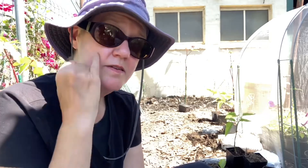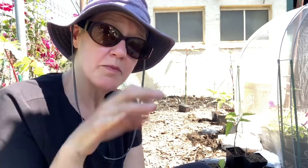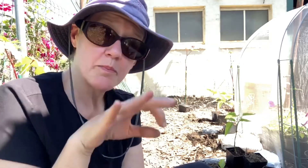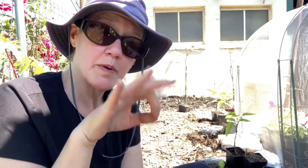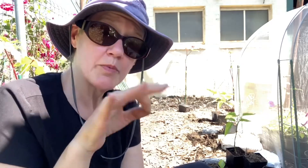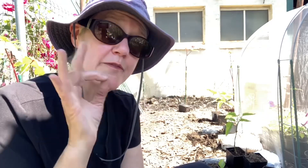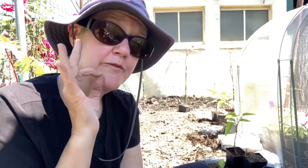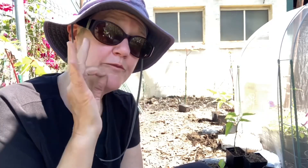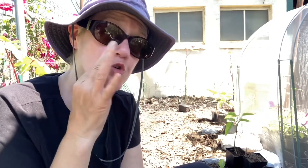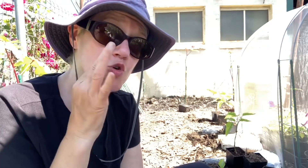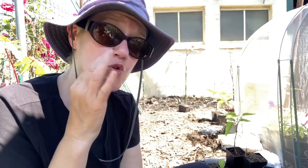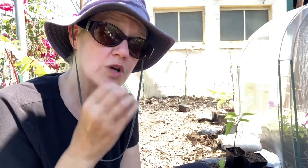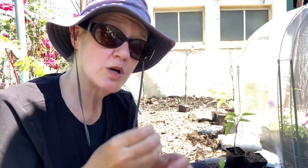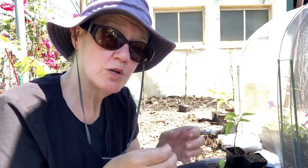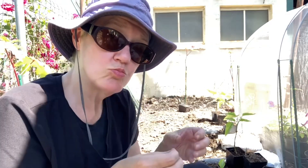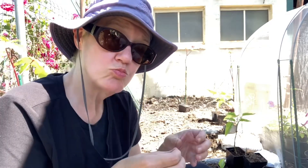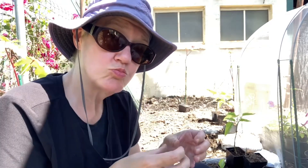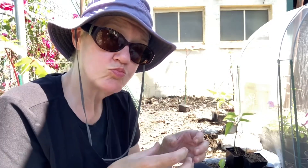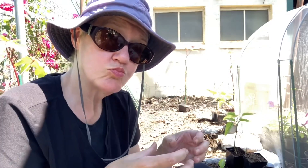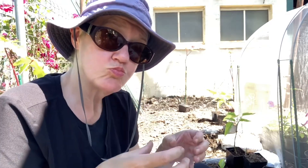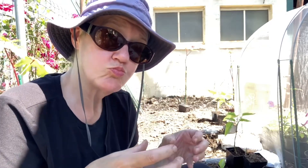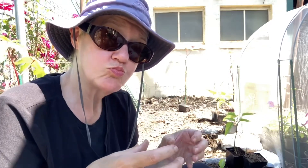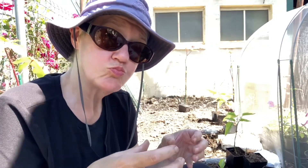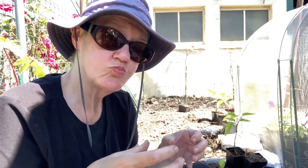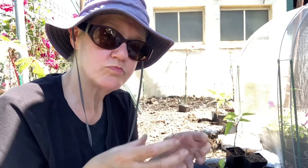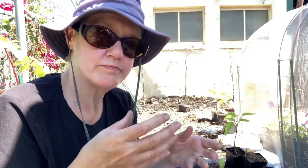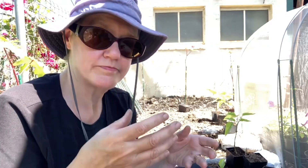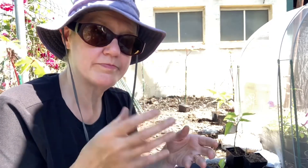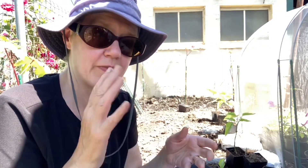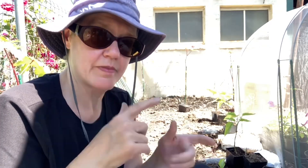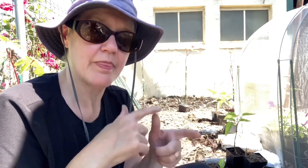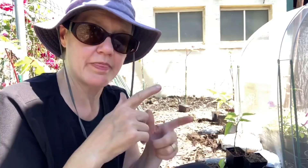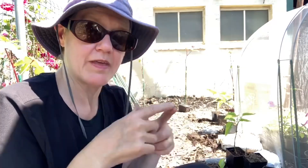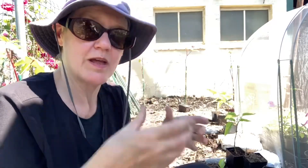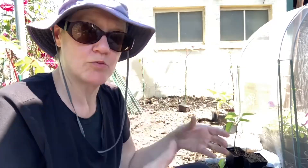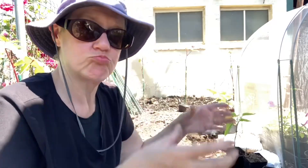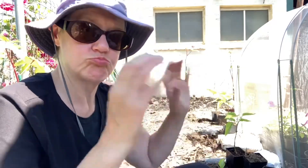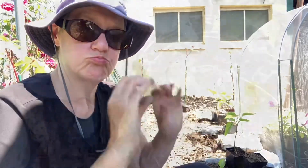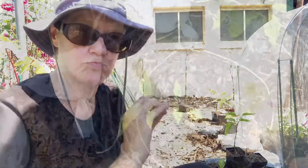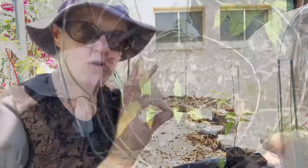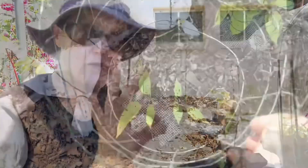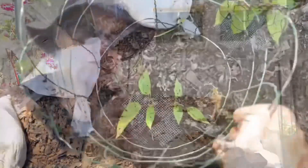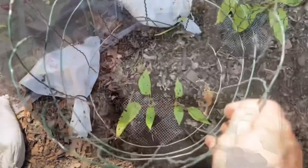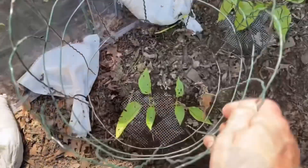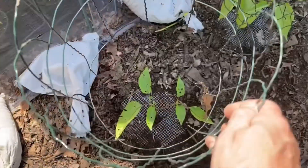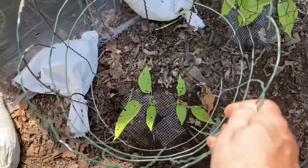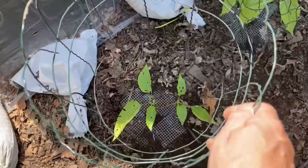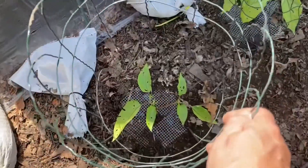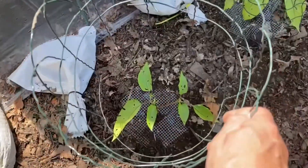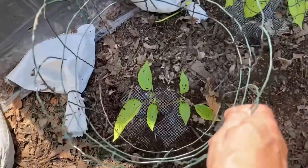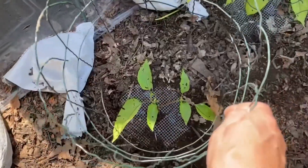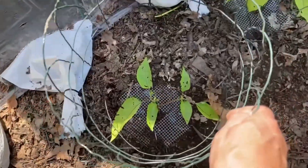plant. But if the fruit grows up against that cage, I can always remove it.